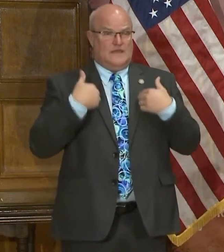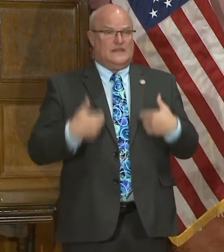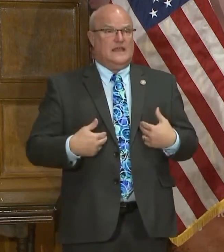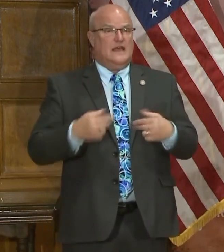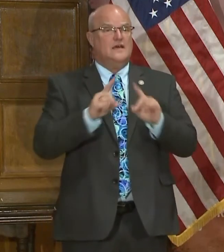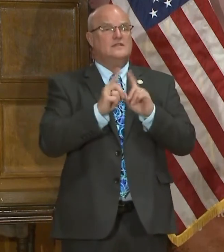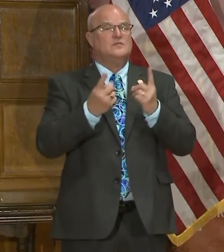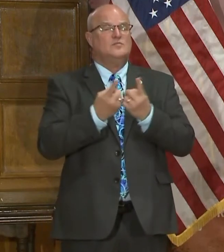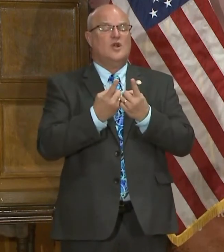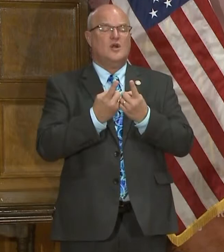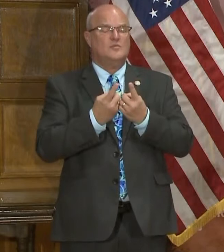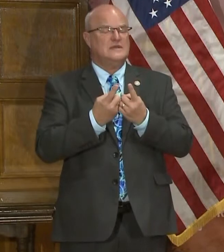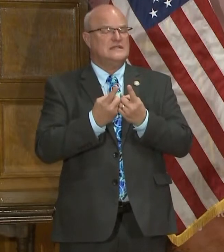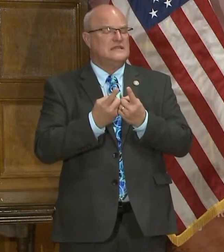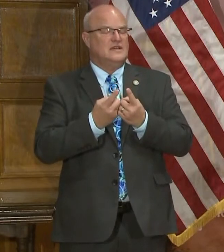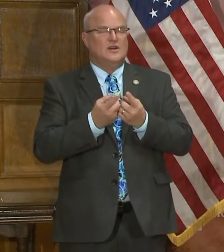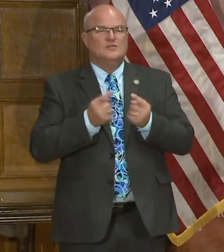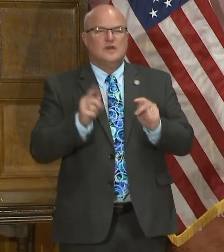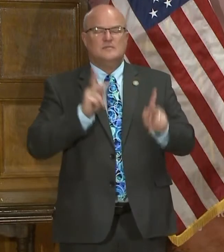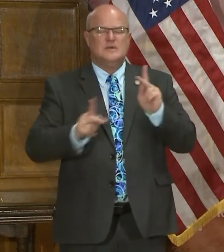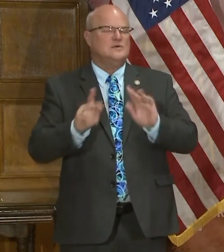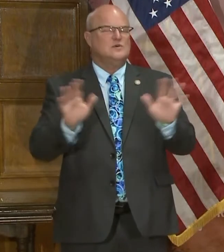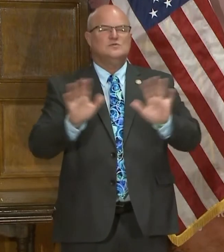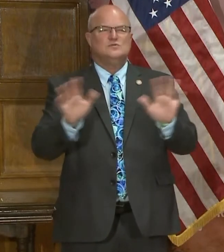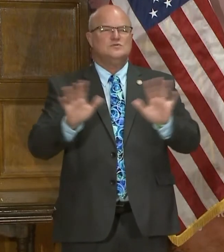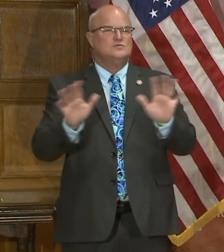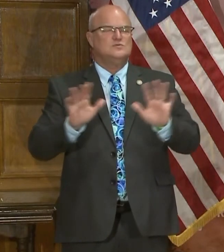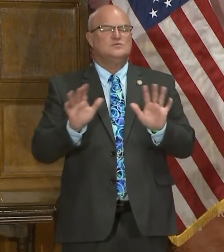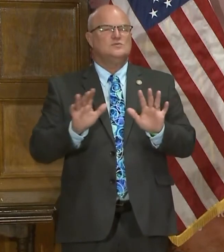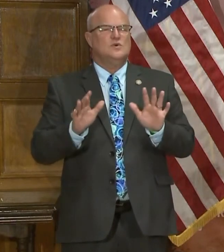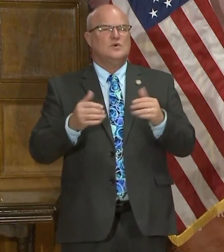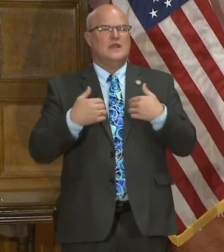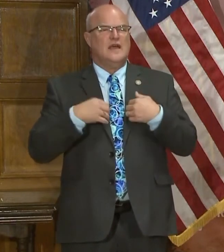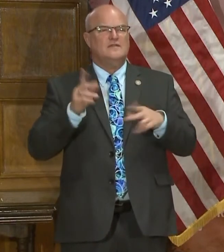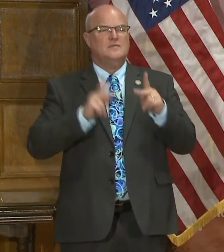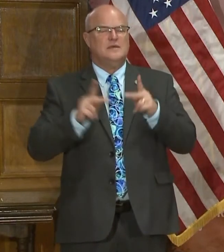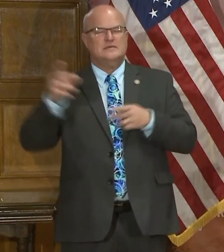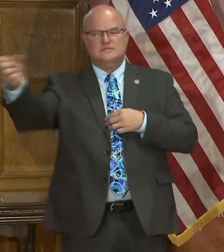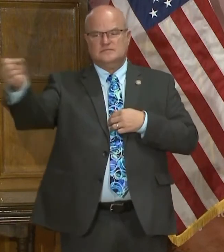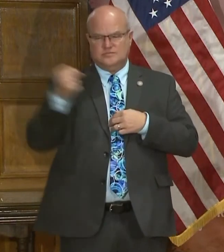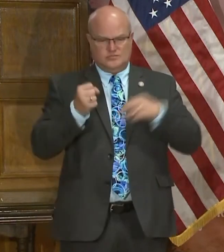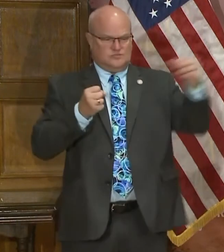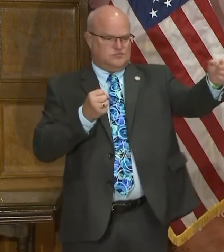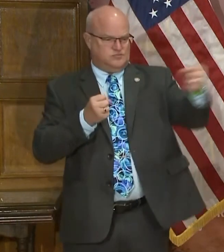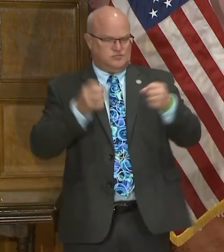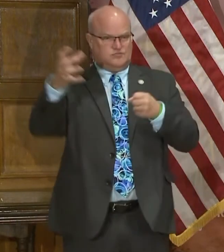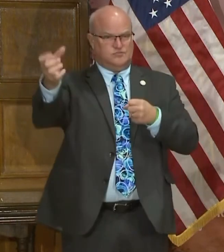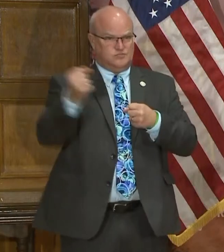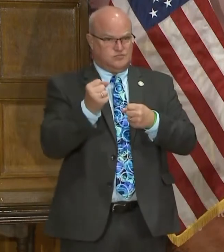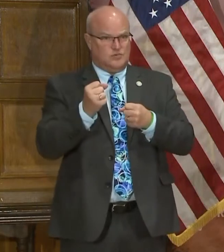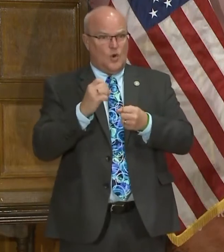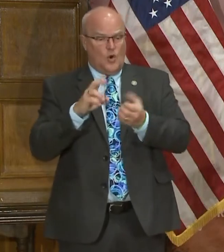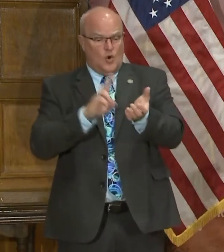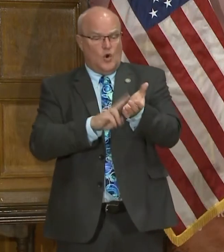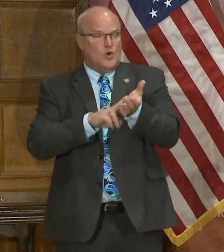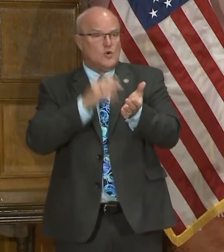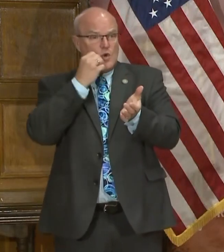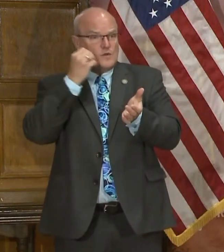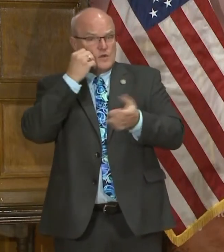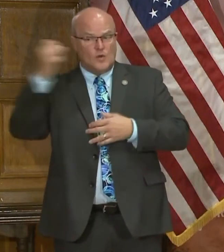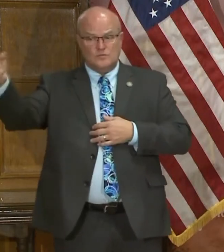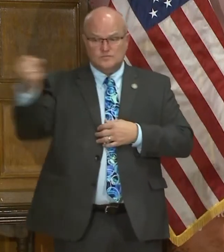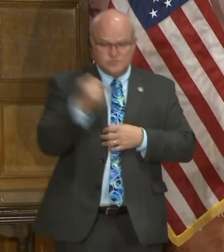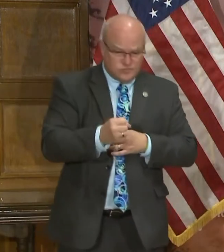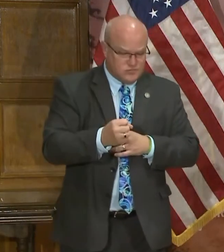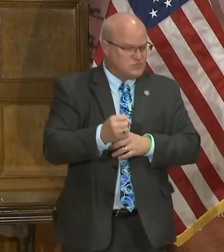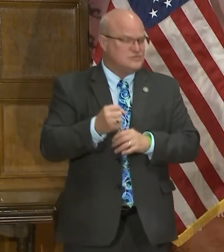currently discouraging individuals from bringing persons in nursing homes into the home environment because we know